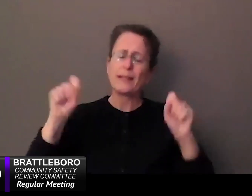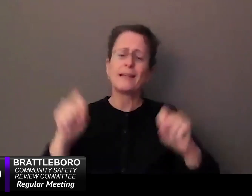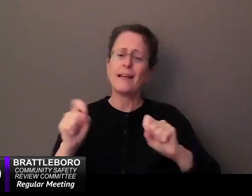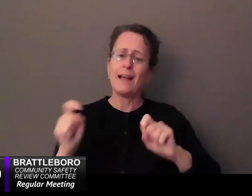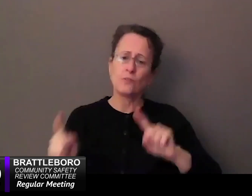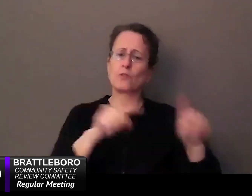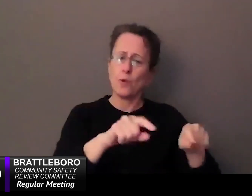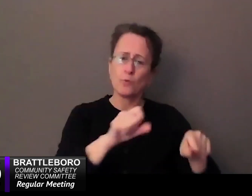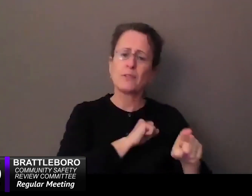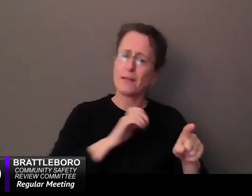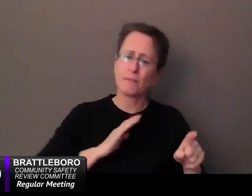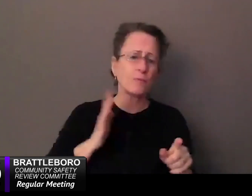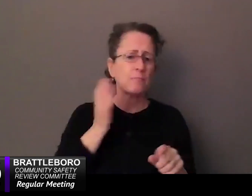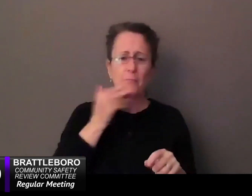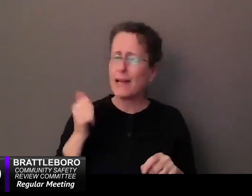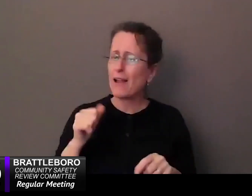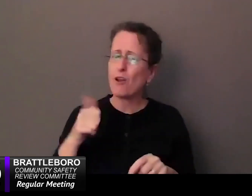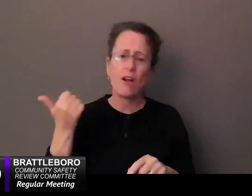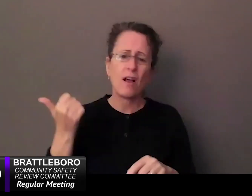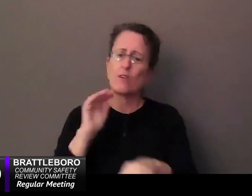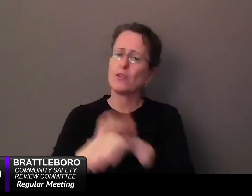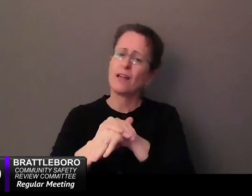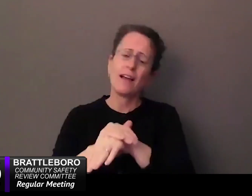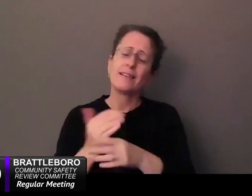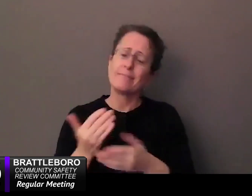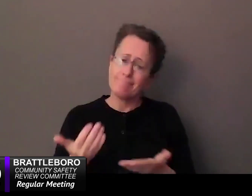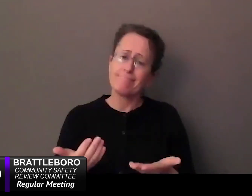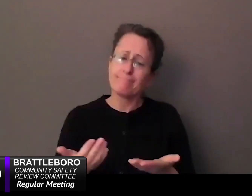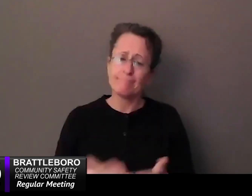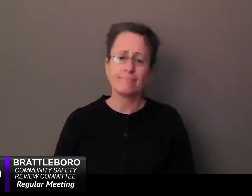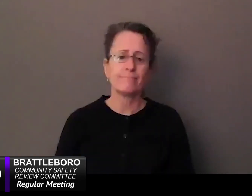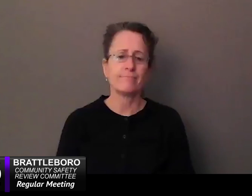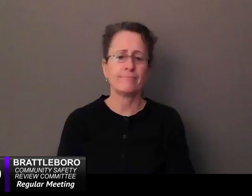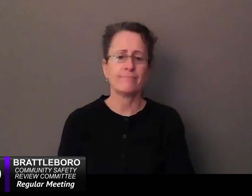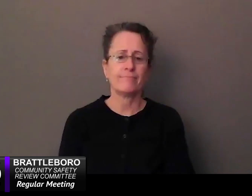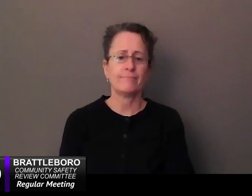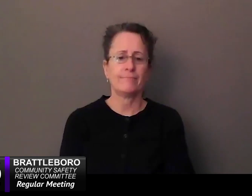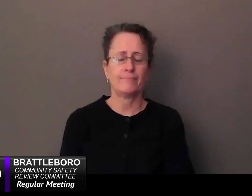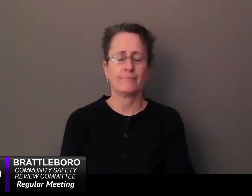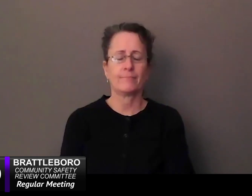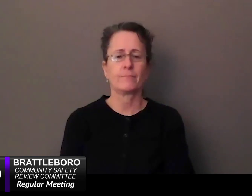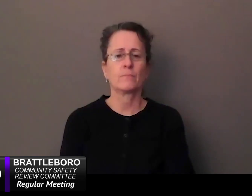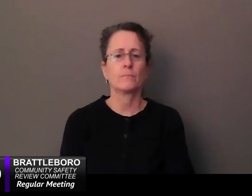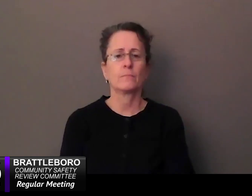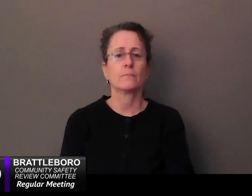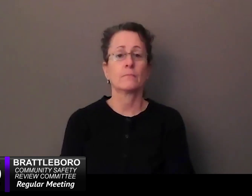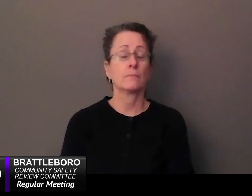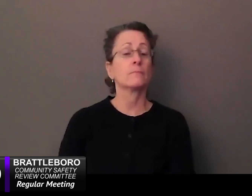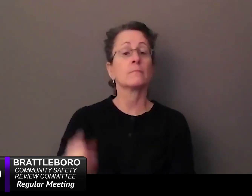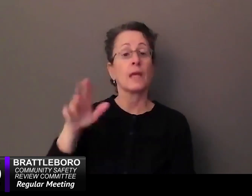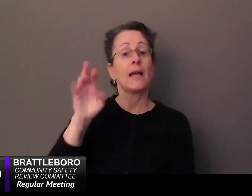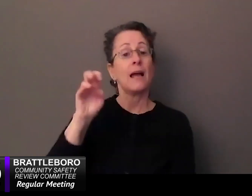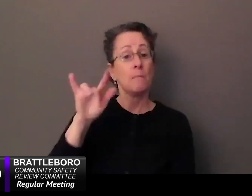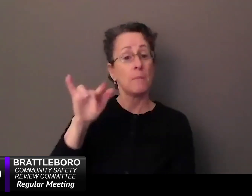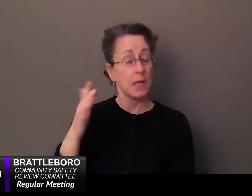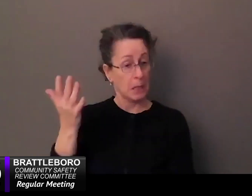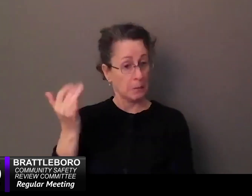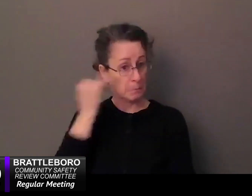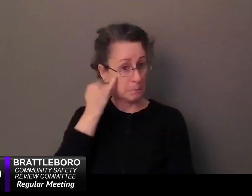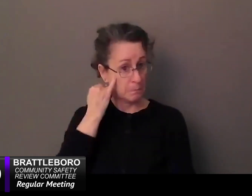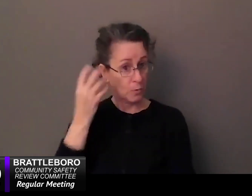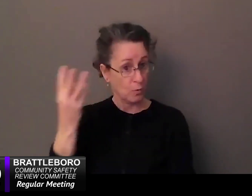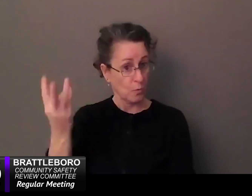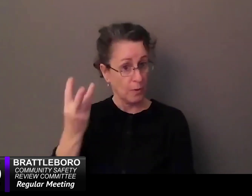a way for people to be able to access the select board meetings. What about Wednesday nights? I can attend